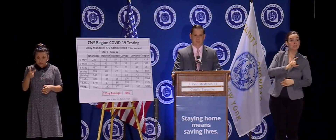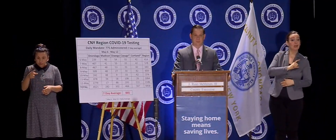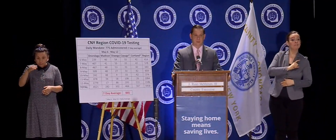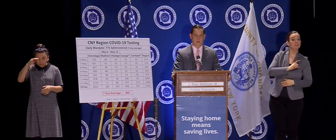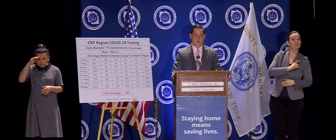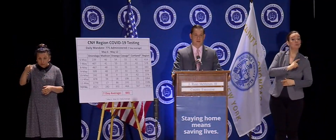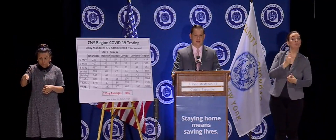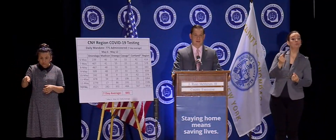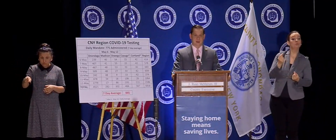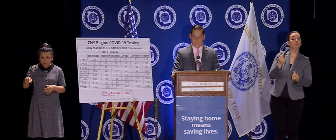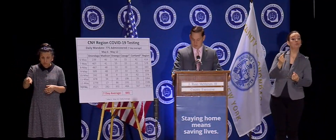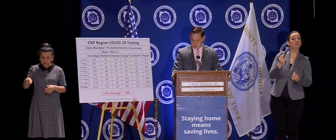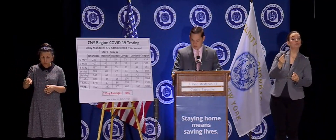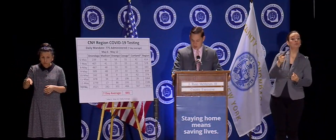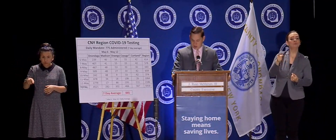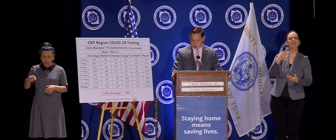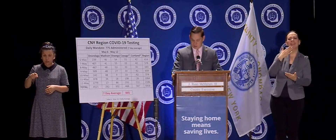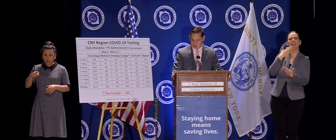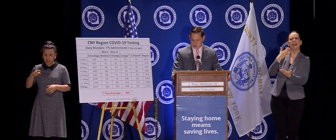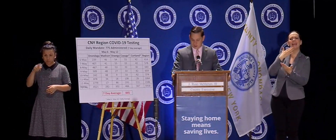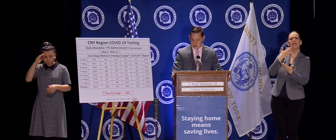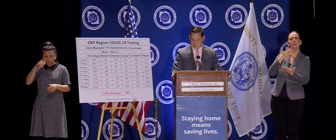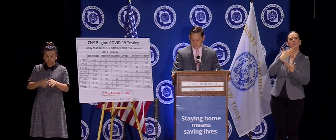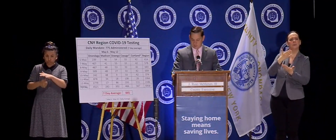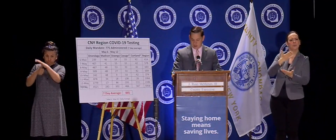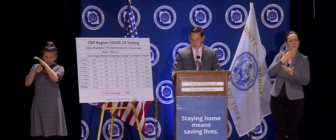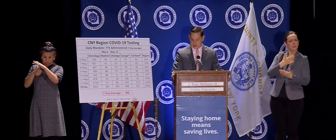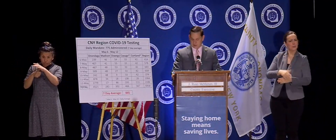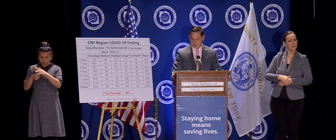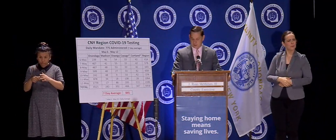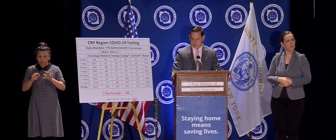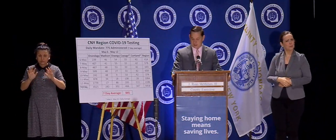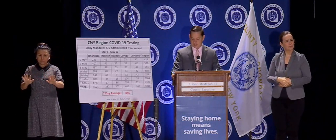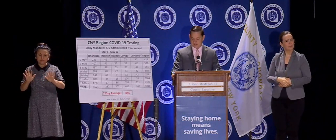sheriff deputy, thank them. This is from